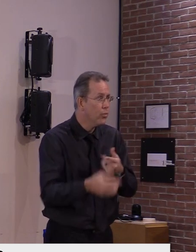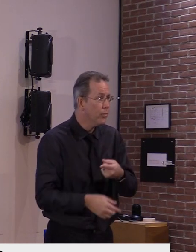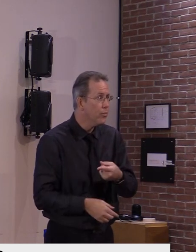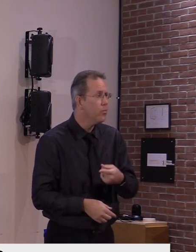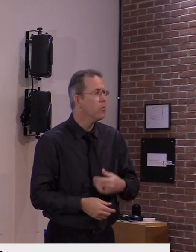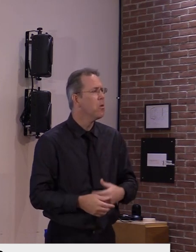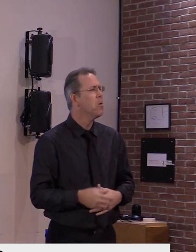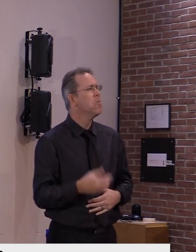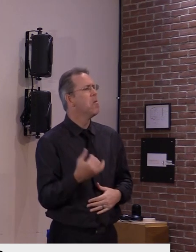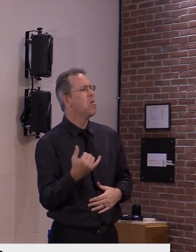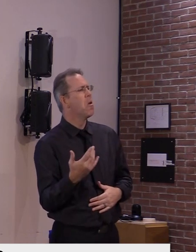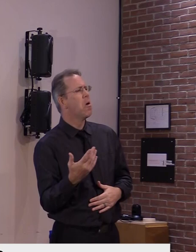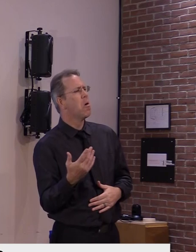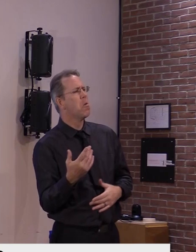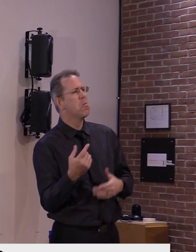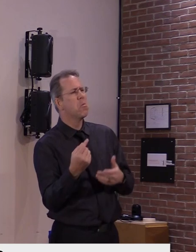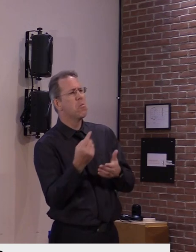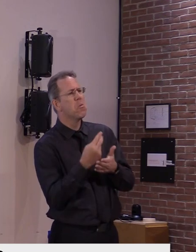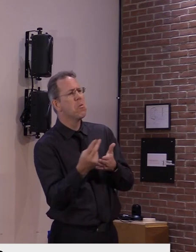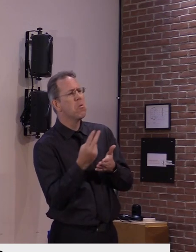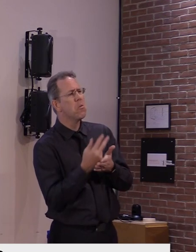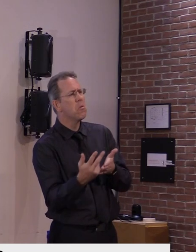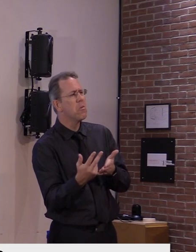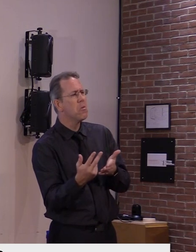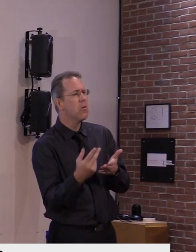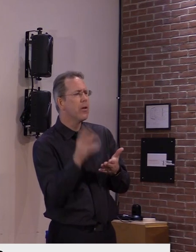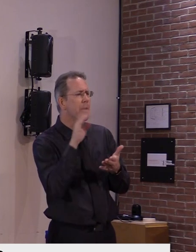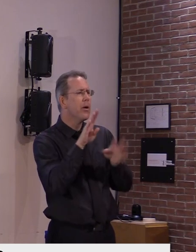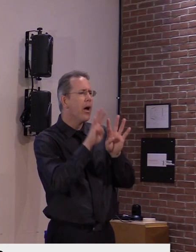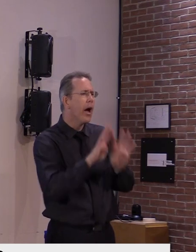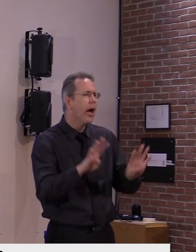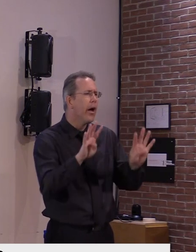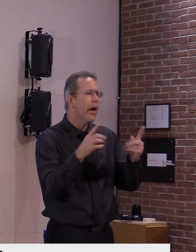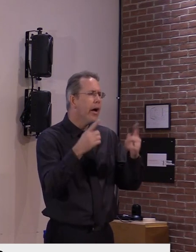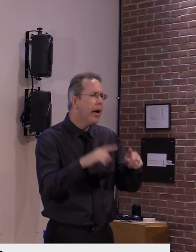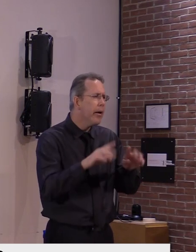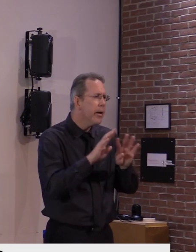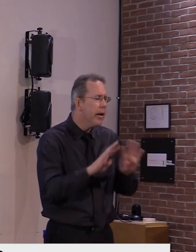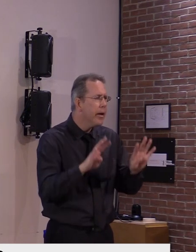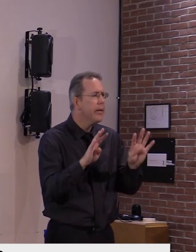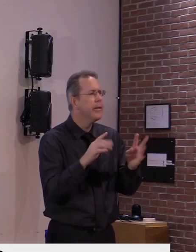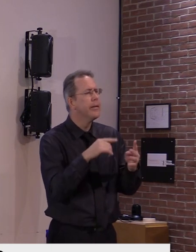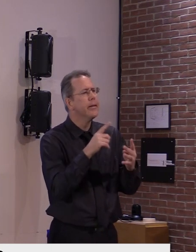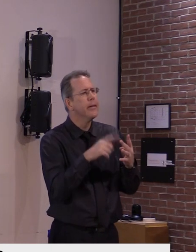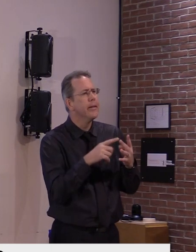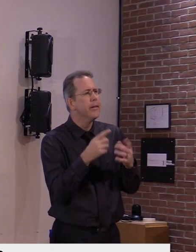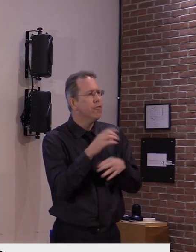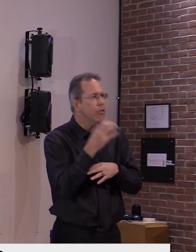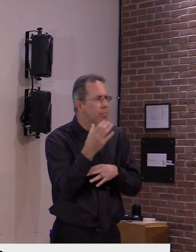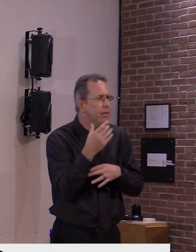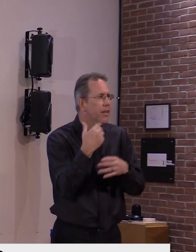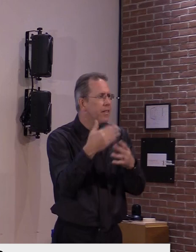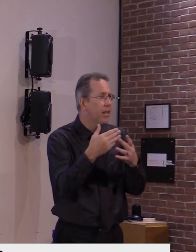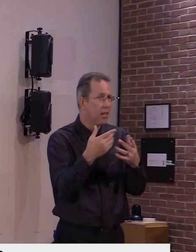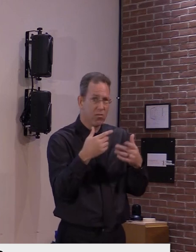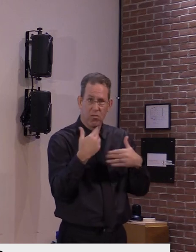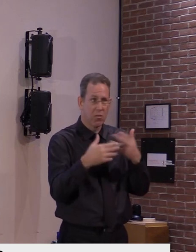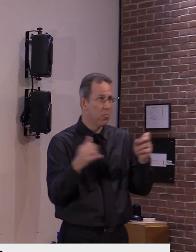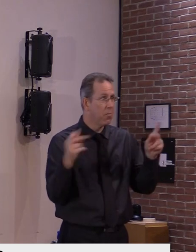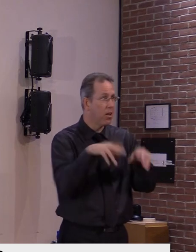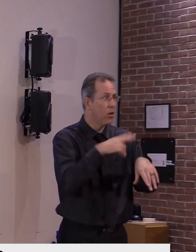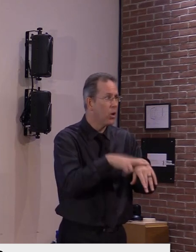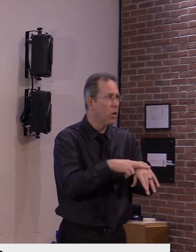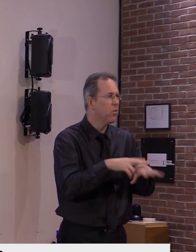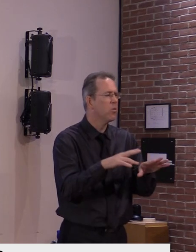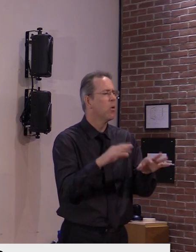other holidays coming soon, I think it's, certainly weighing on our minds significantly about how to manage that. Okay, thank you very